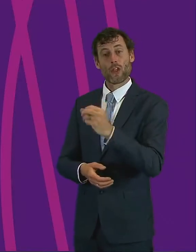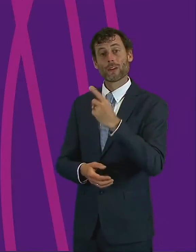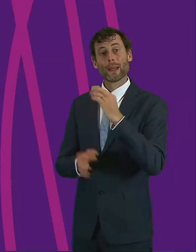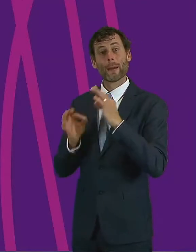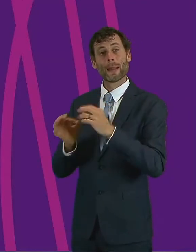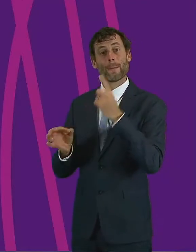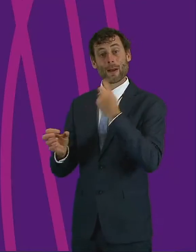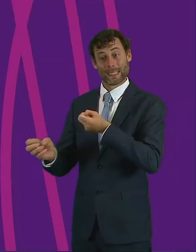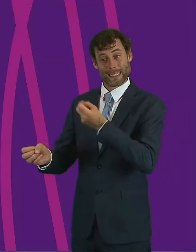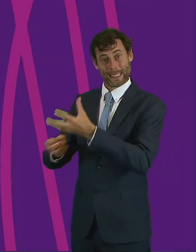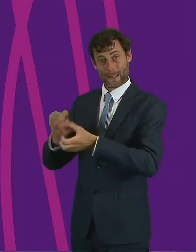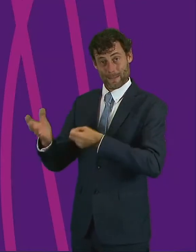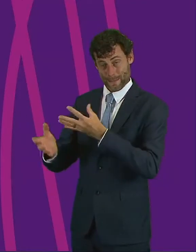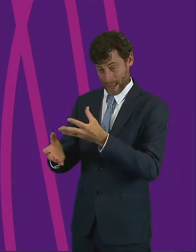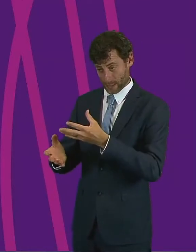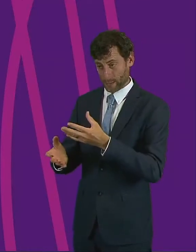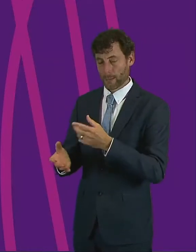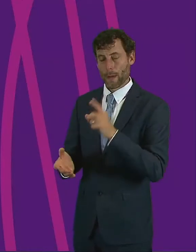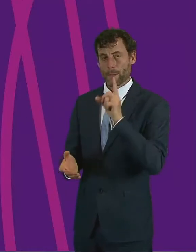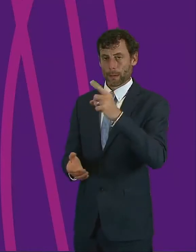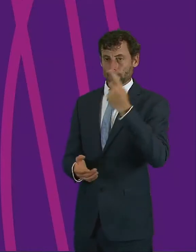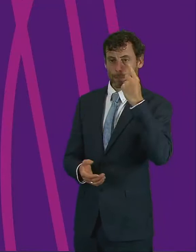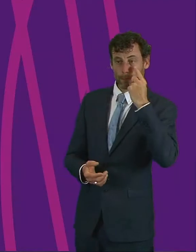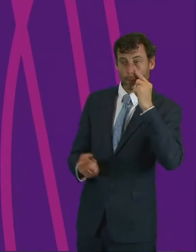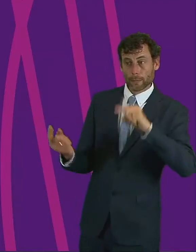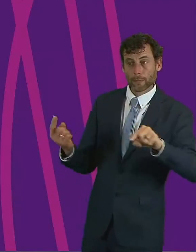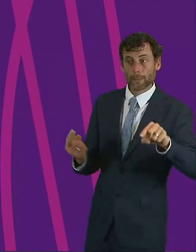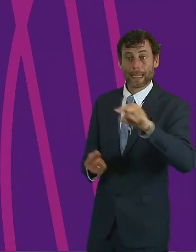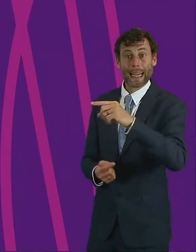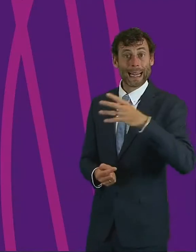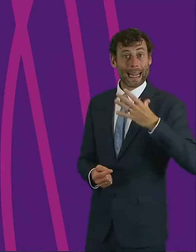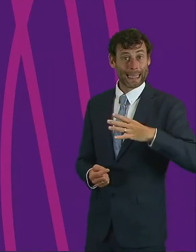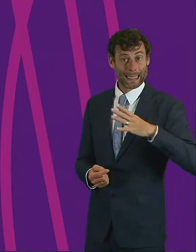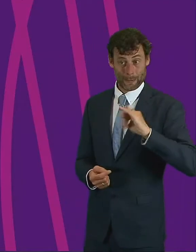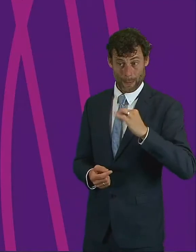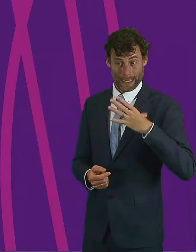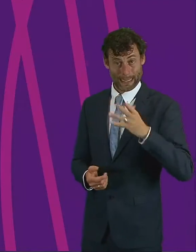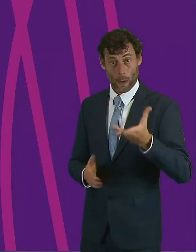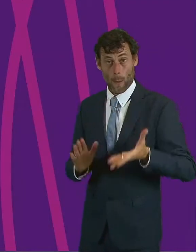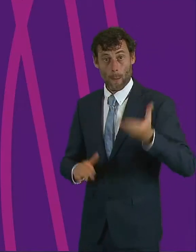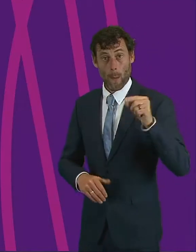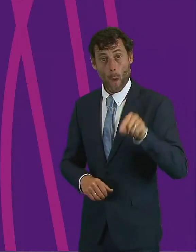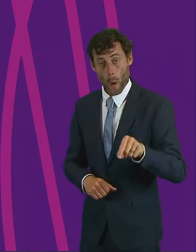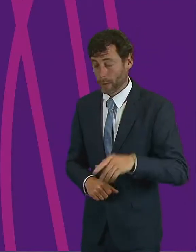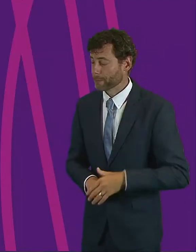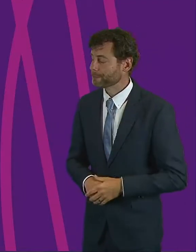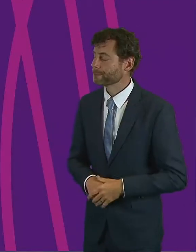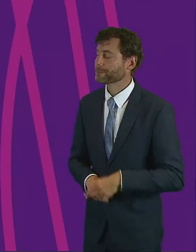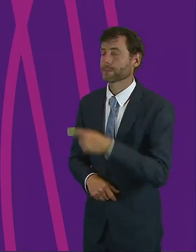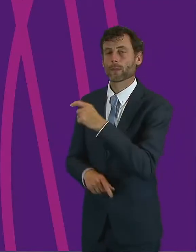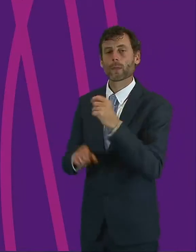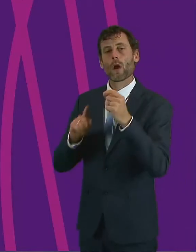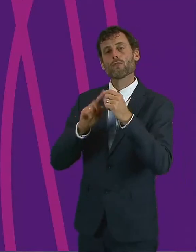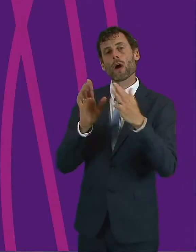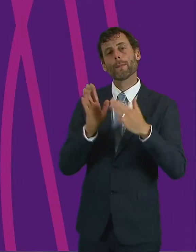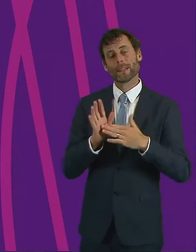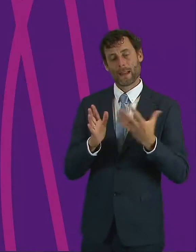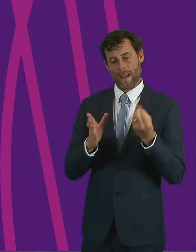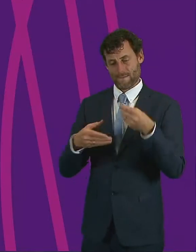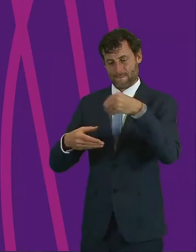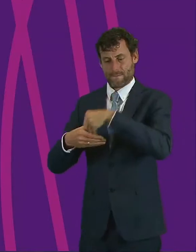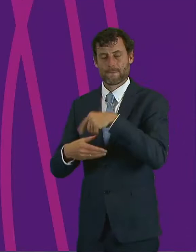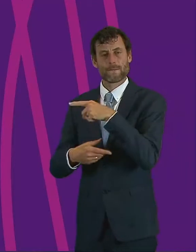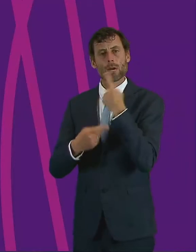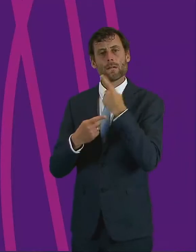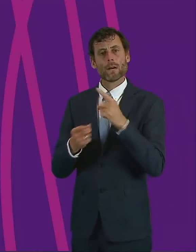of the measures may prove to be poorly targeted. The figure also comprises the Prime Minister's investment package outlined